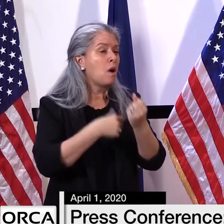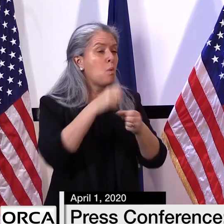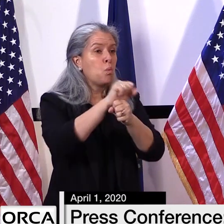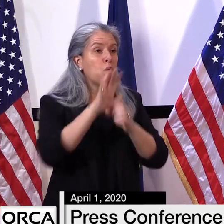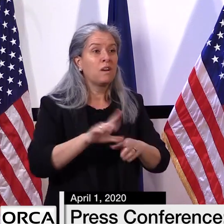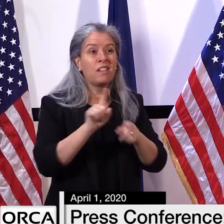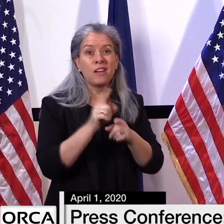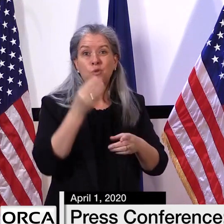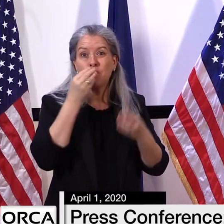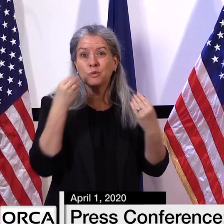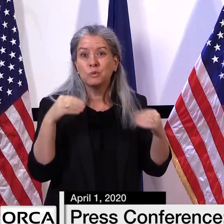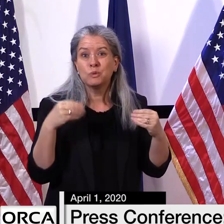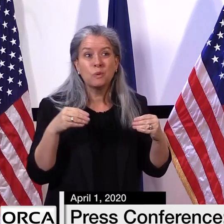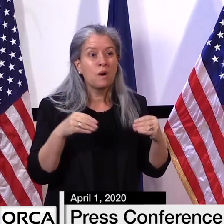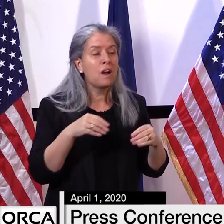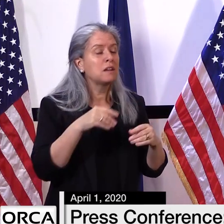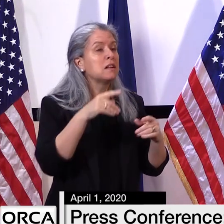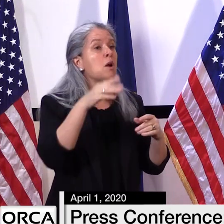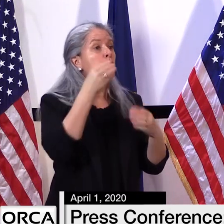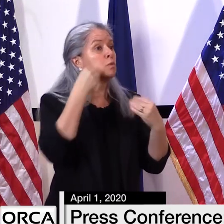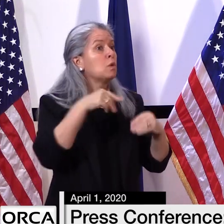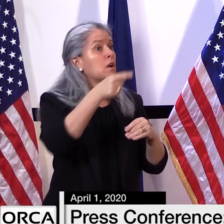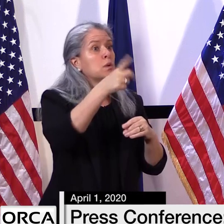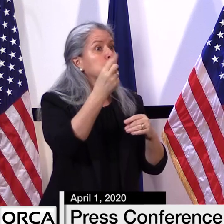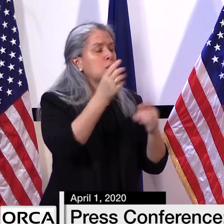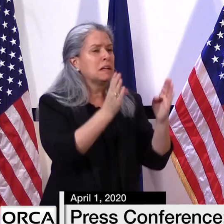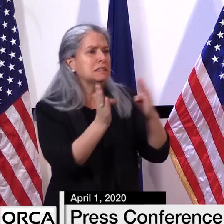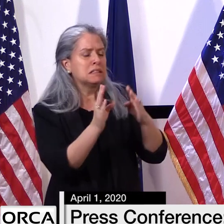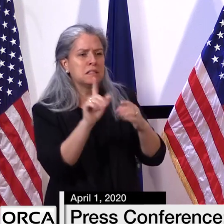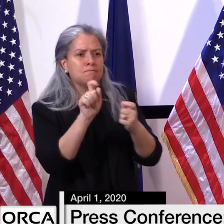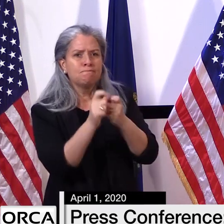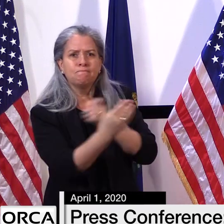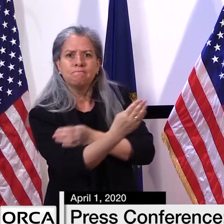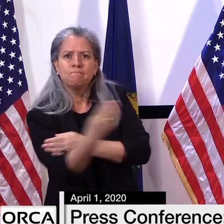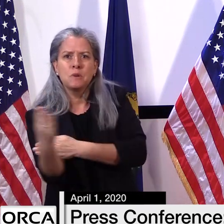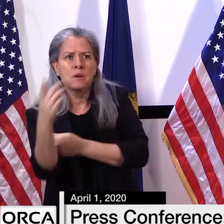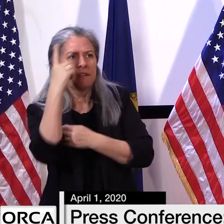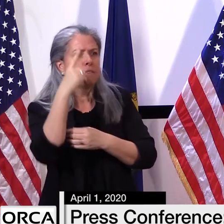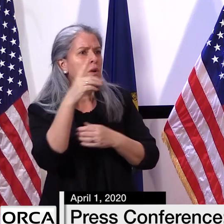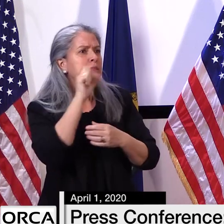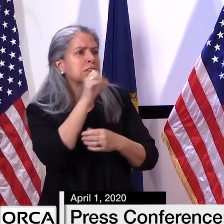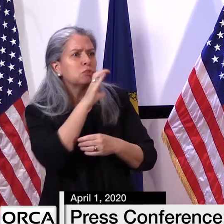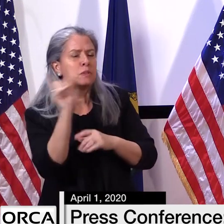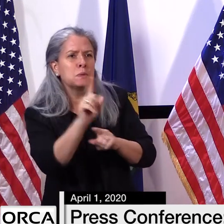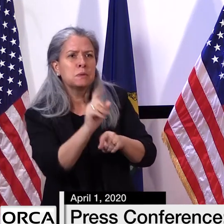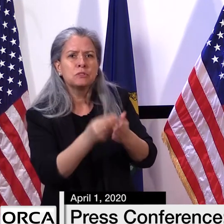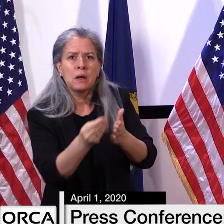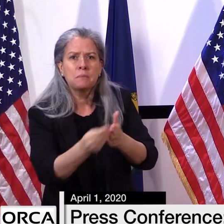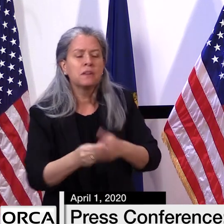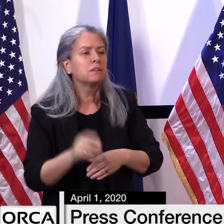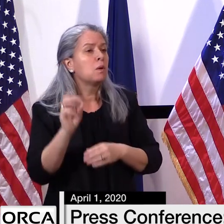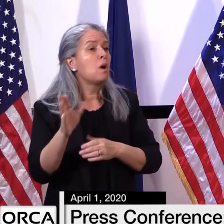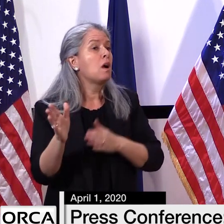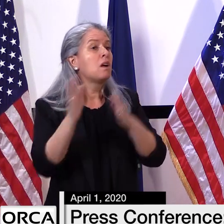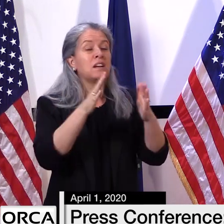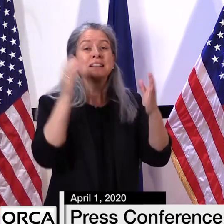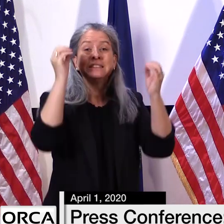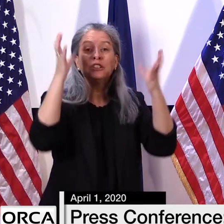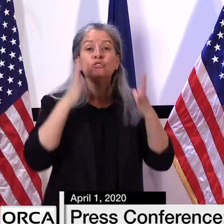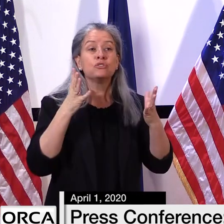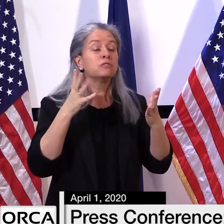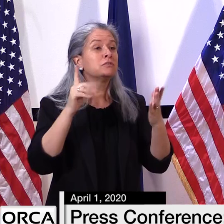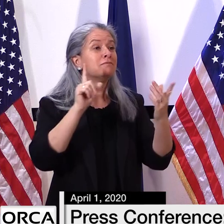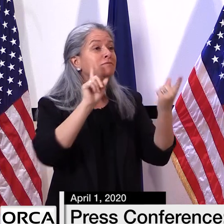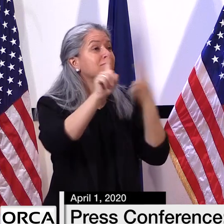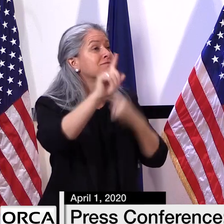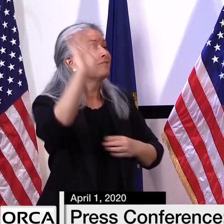stores making special hours for seniors to safely do their shopping, to teachers organizing a drive-by just to maintain